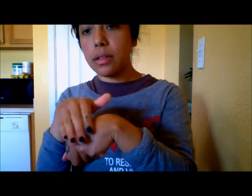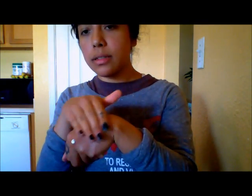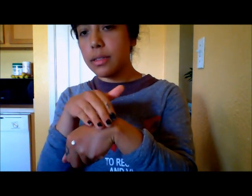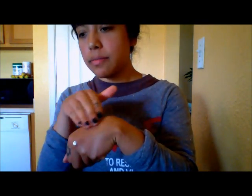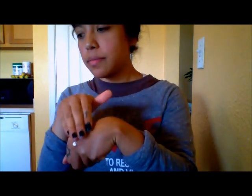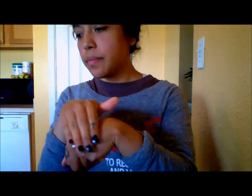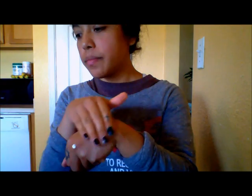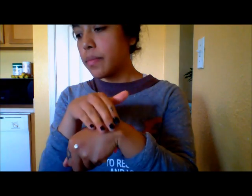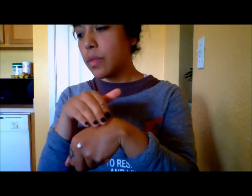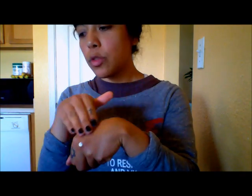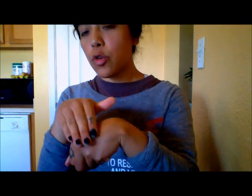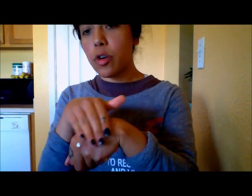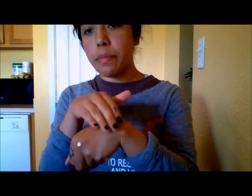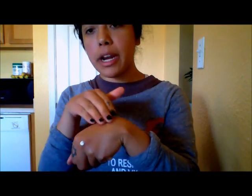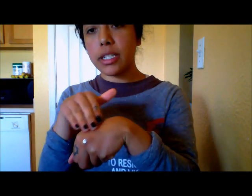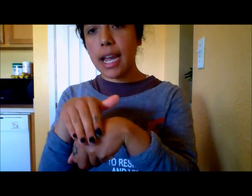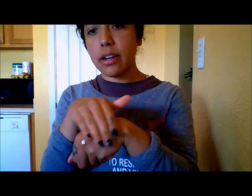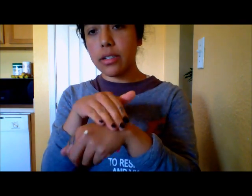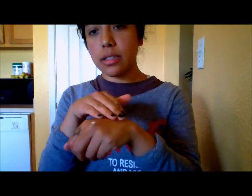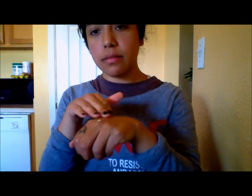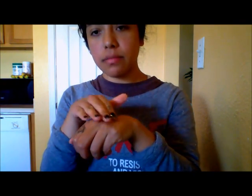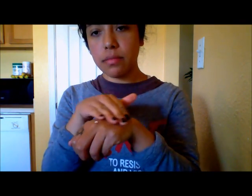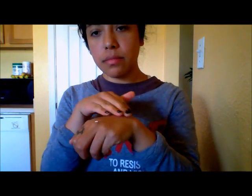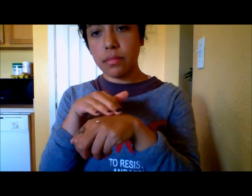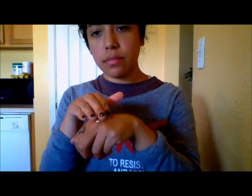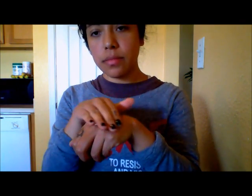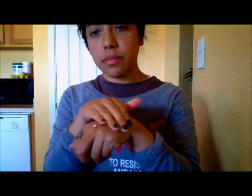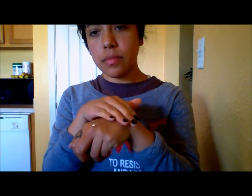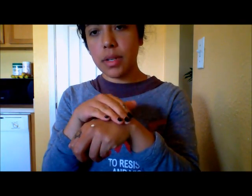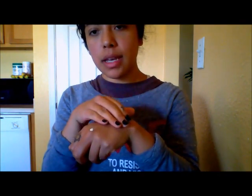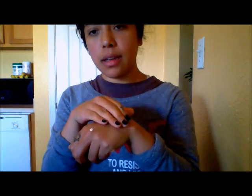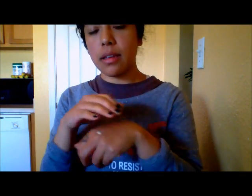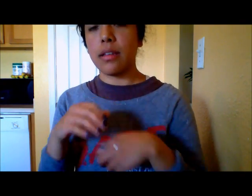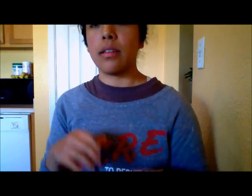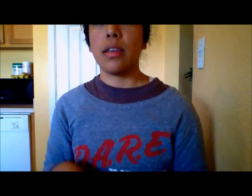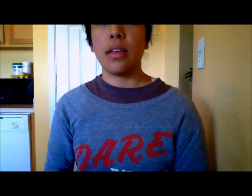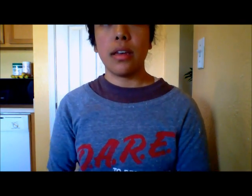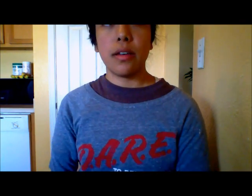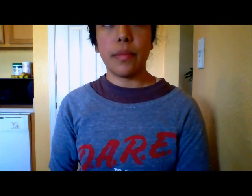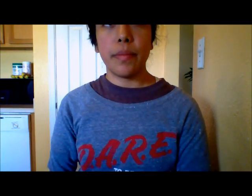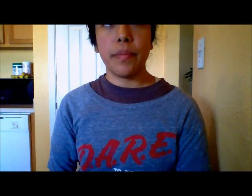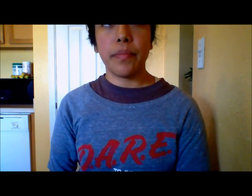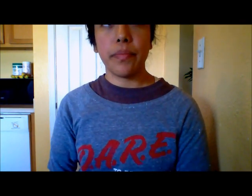Bald or bare tires, okay?